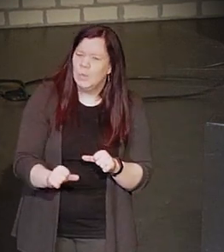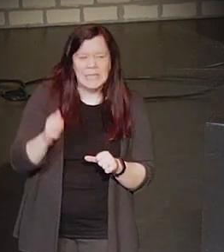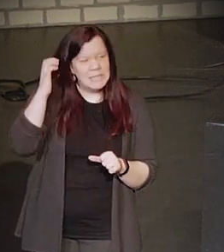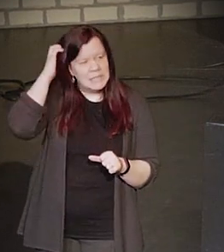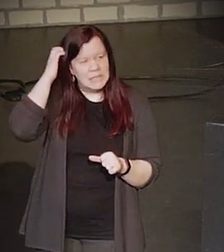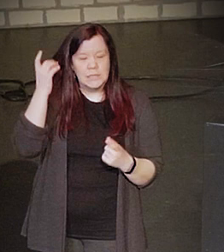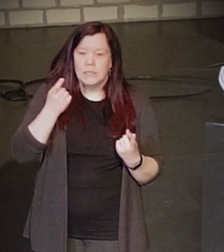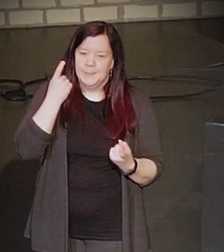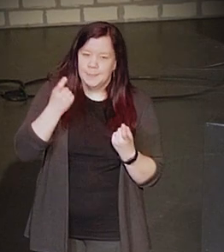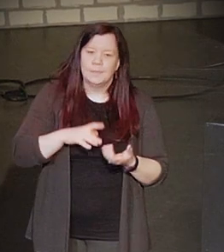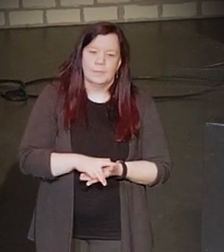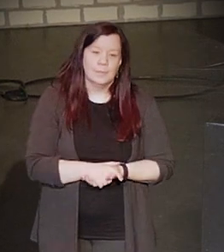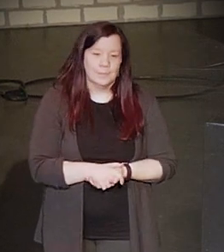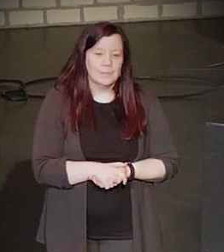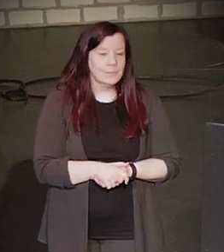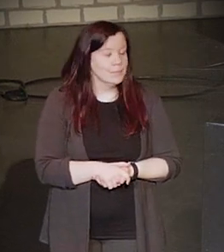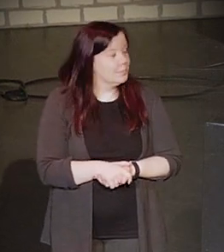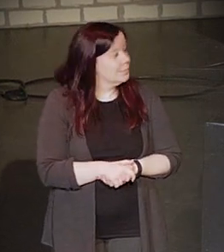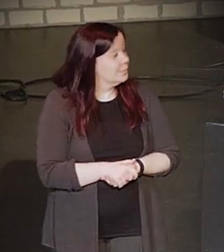do next.